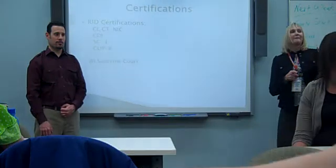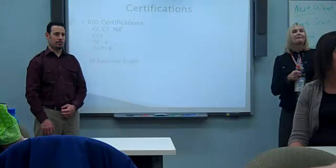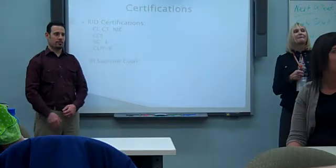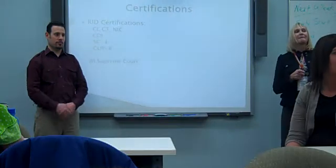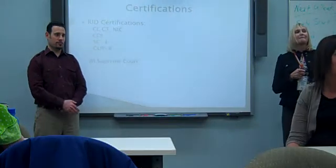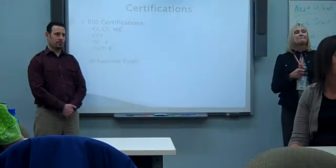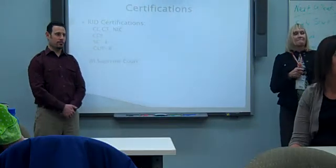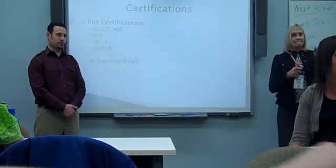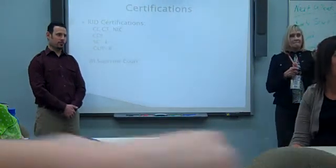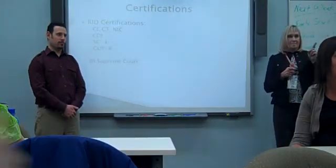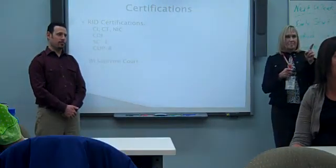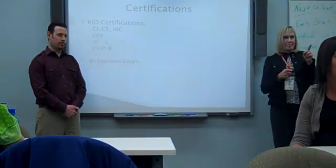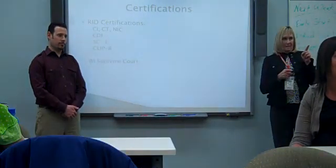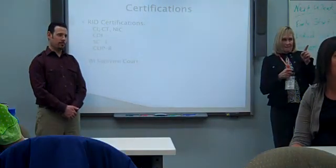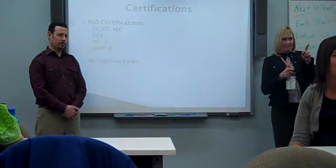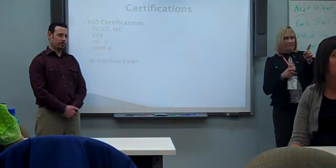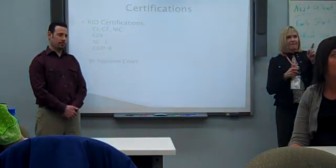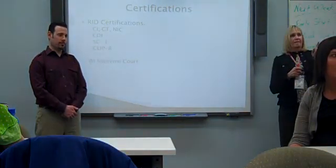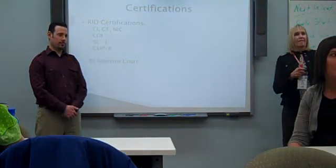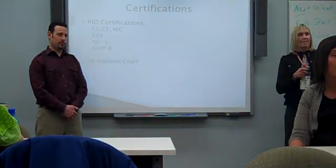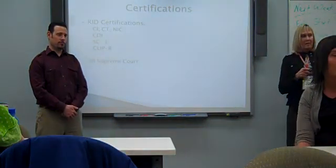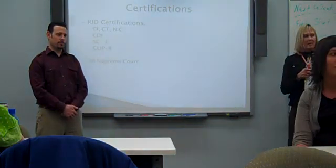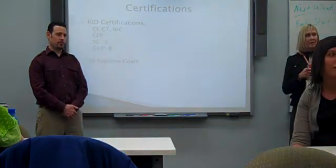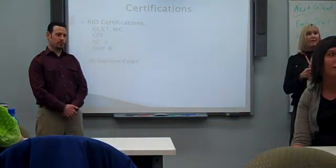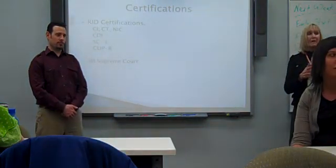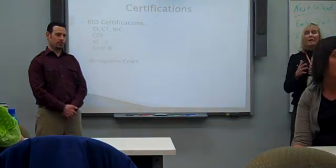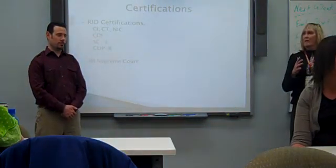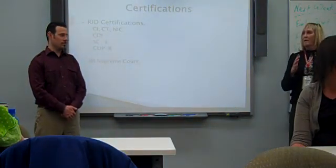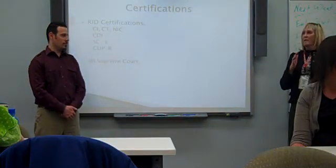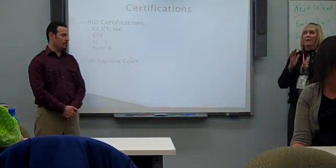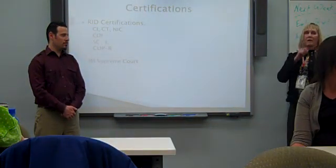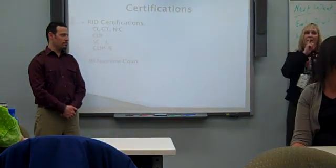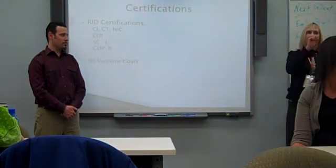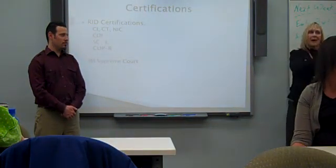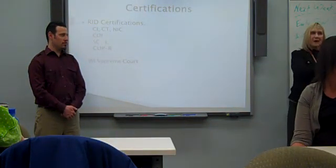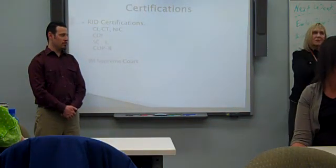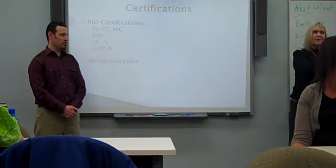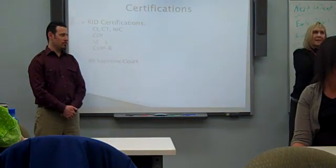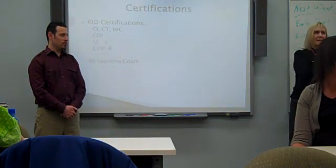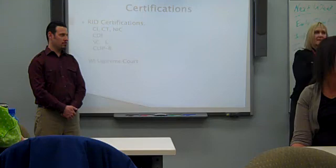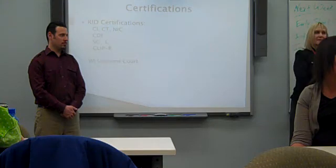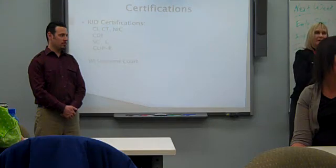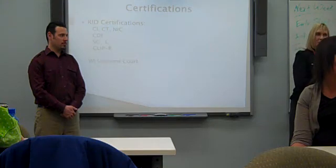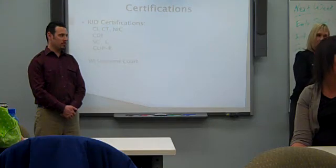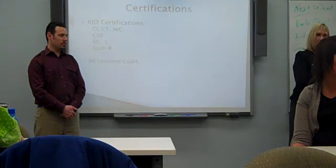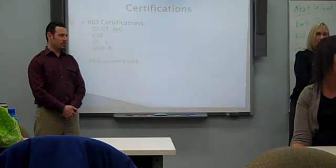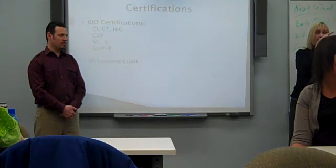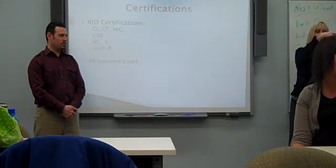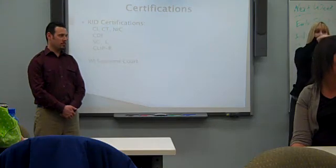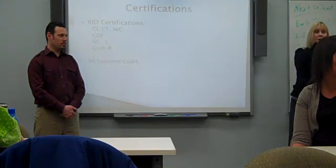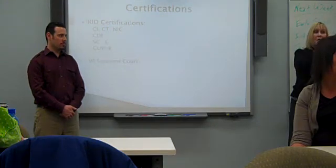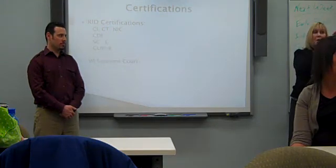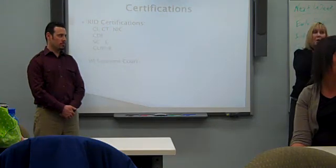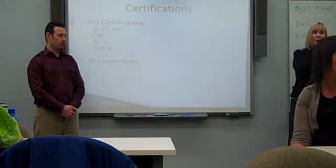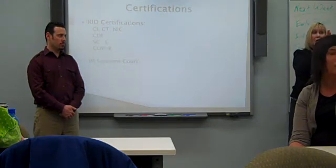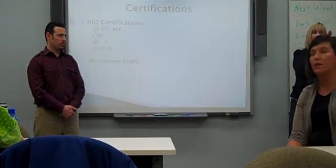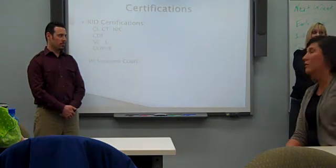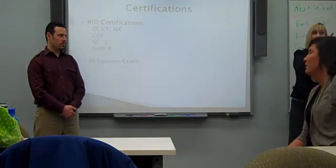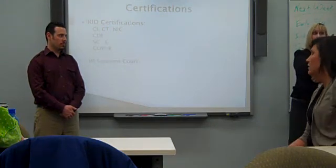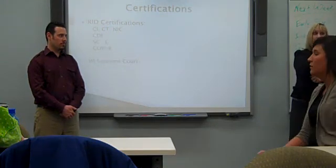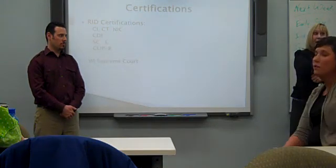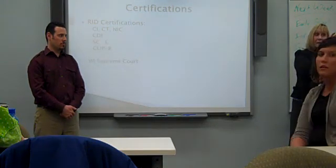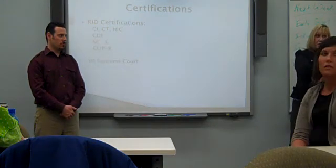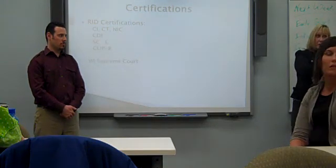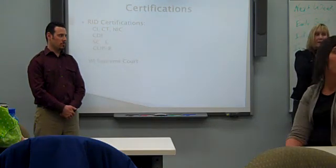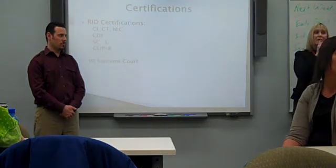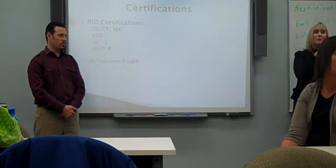They go on probation? It's a little bit different. Actually, that's Protocol?